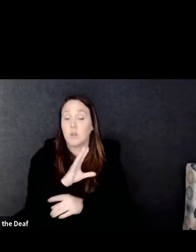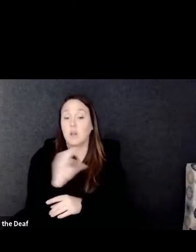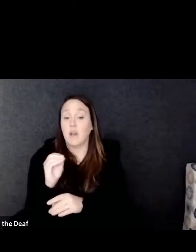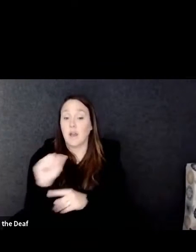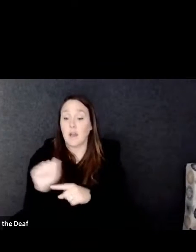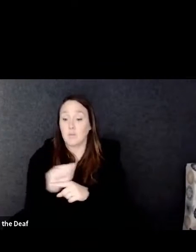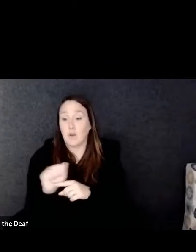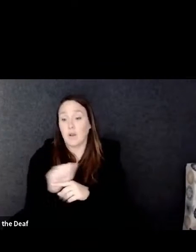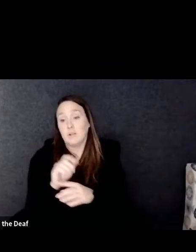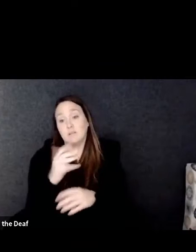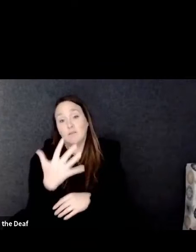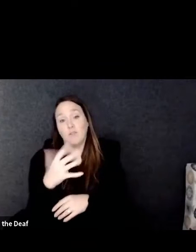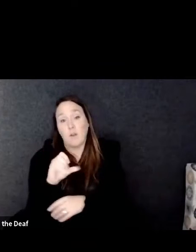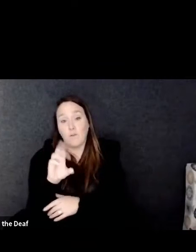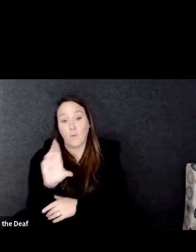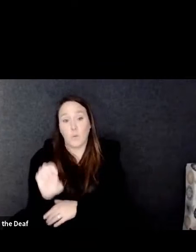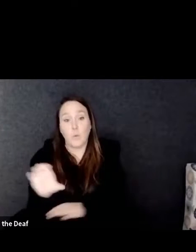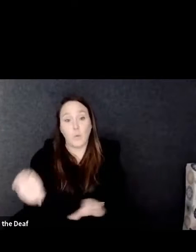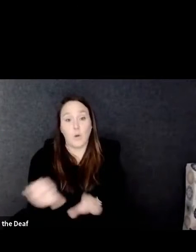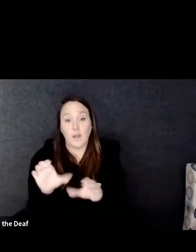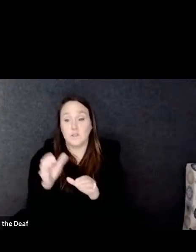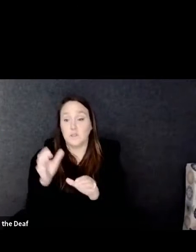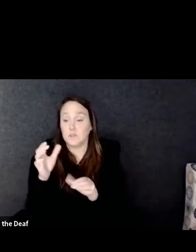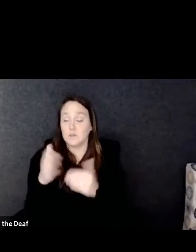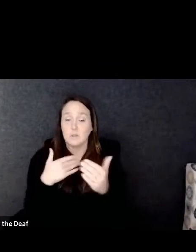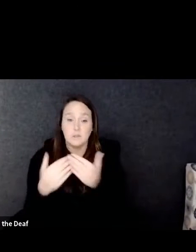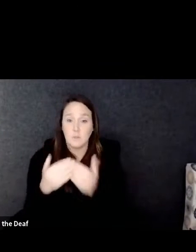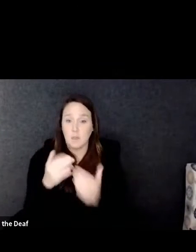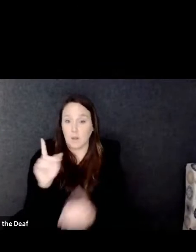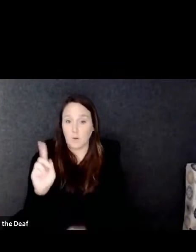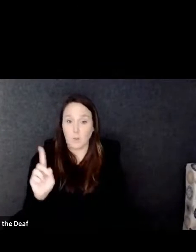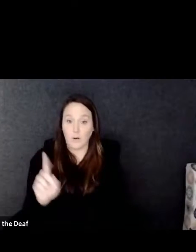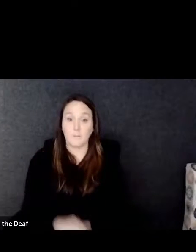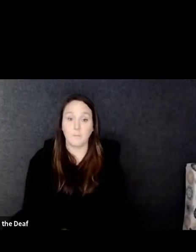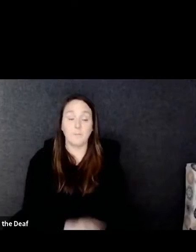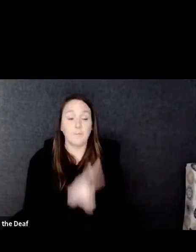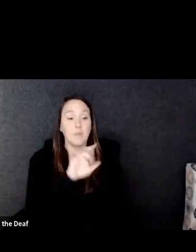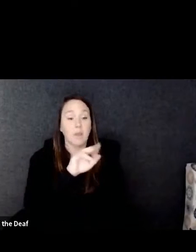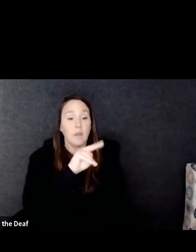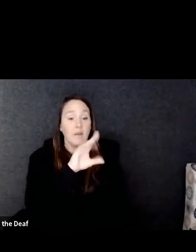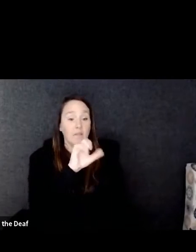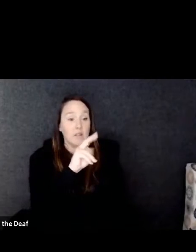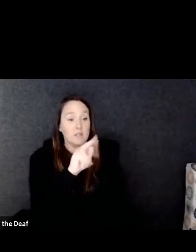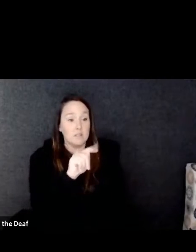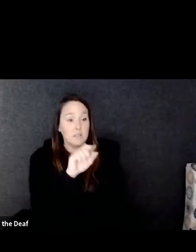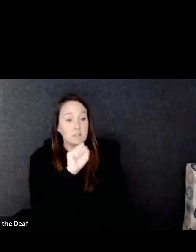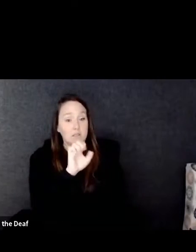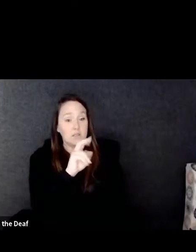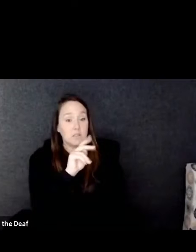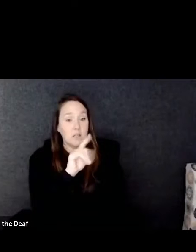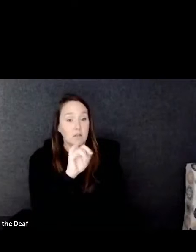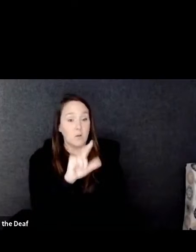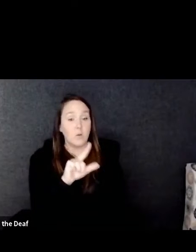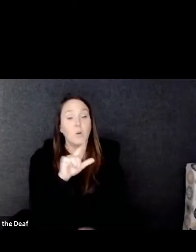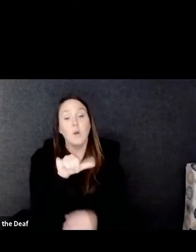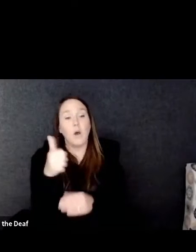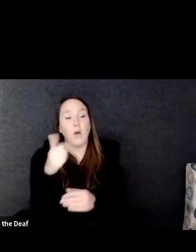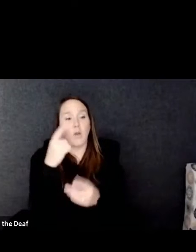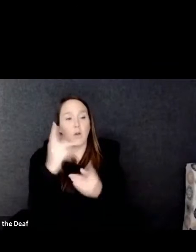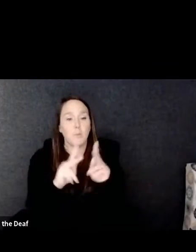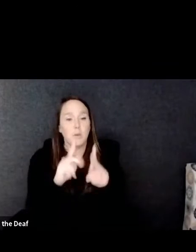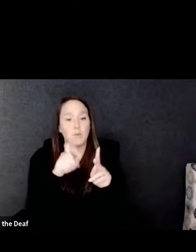practice the 5 core actions wherever they are. From Vincent with the Sentinel, what else should people keep in mind as the holiday